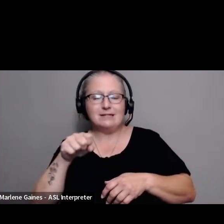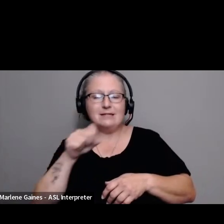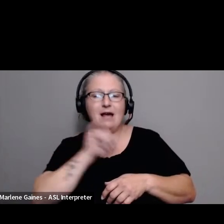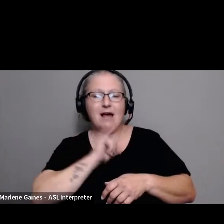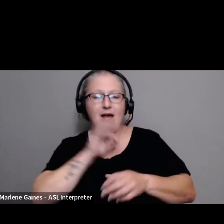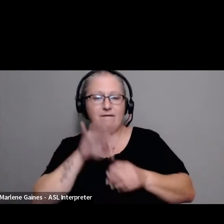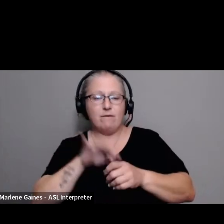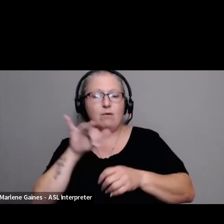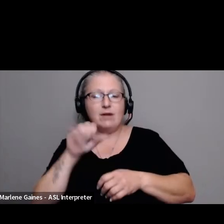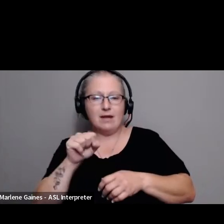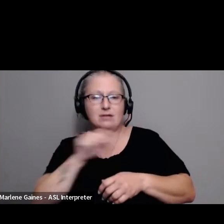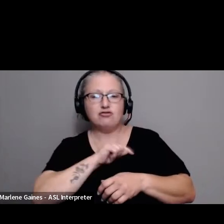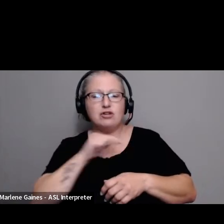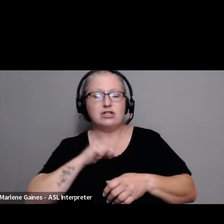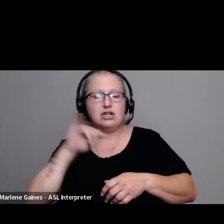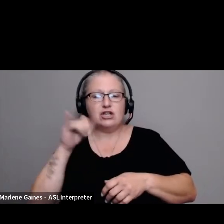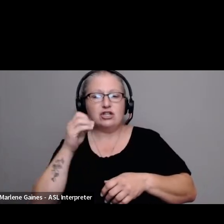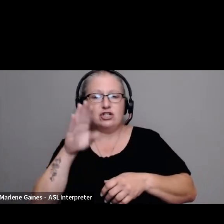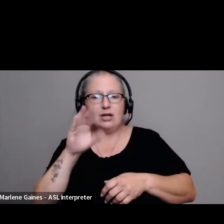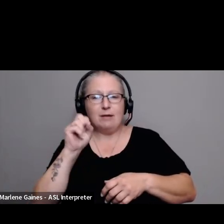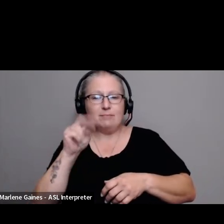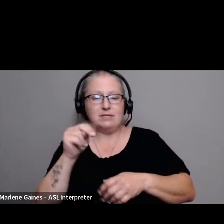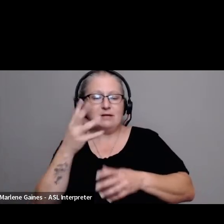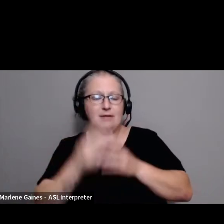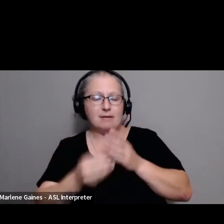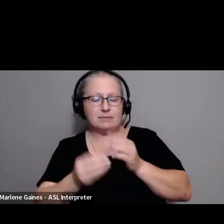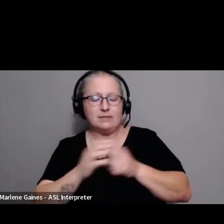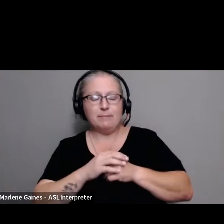I voted yes, and Trustee Jacobson was absent.